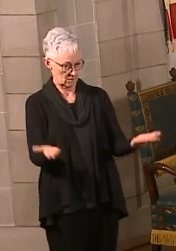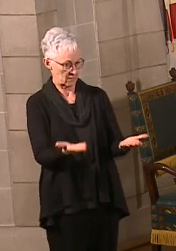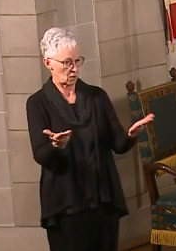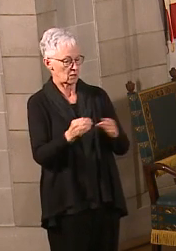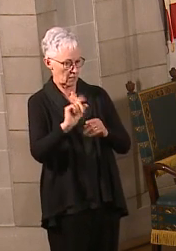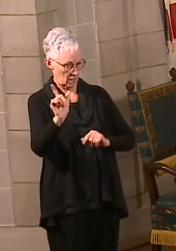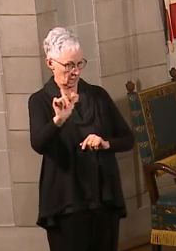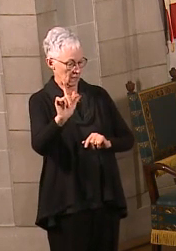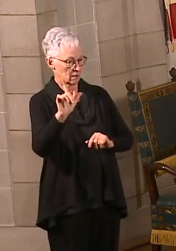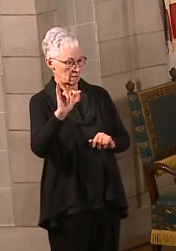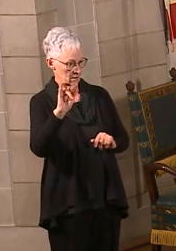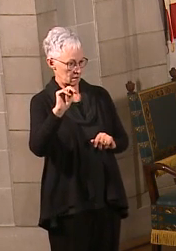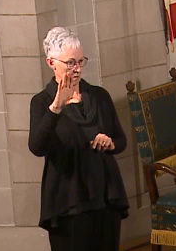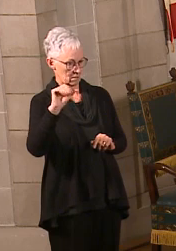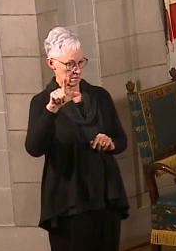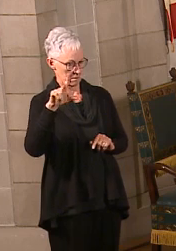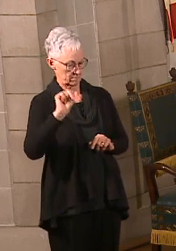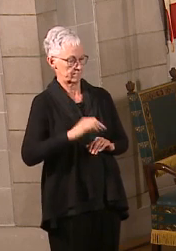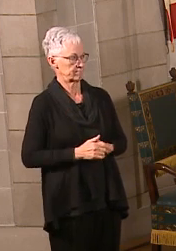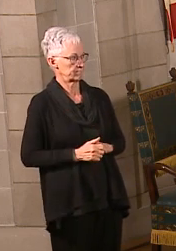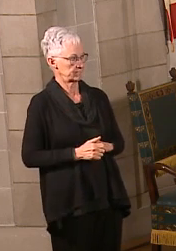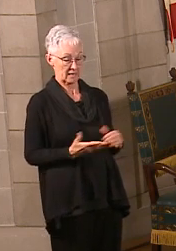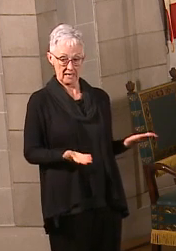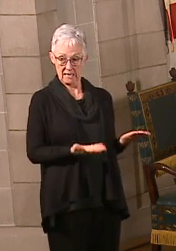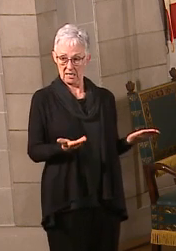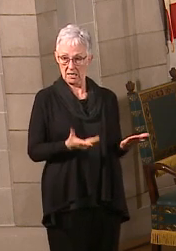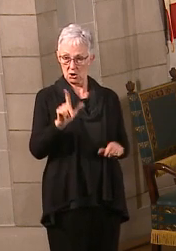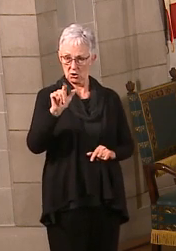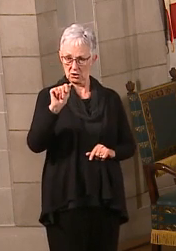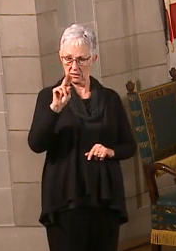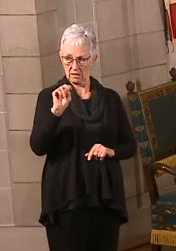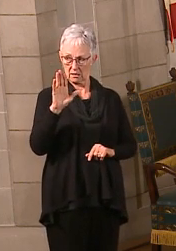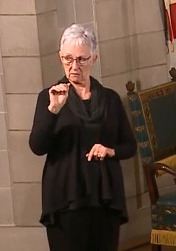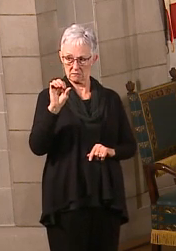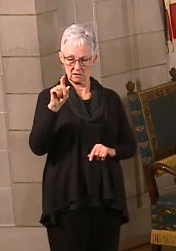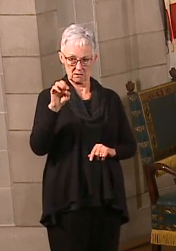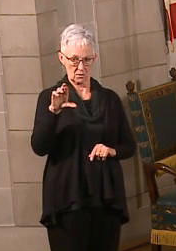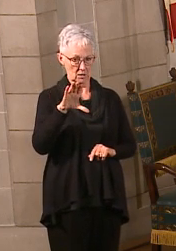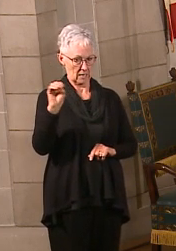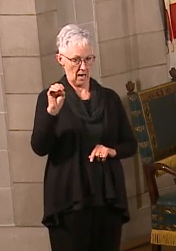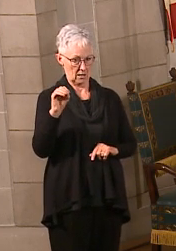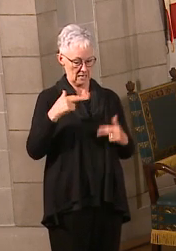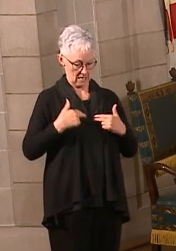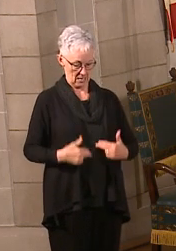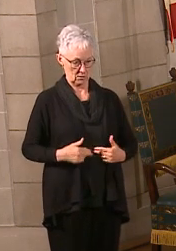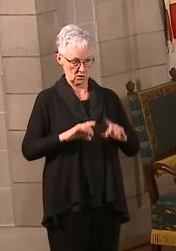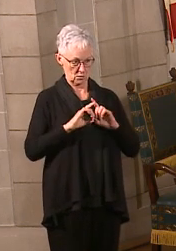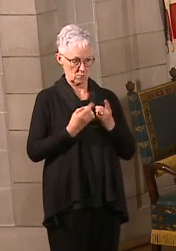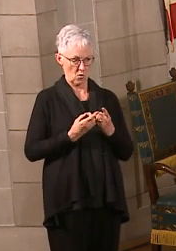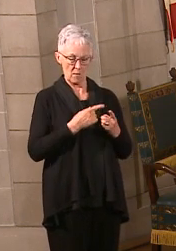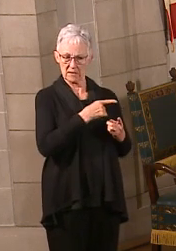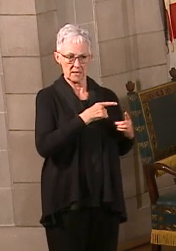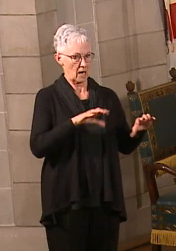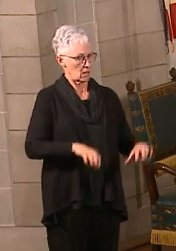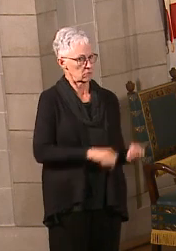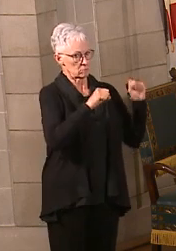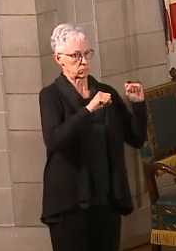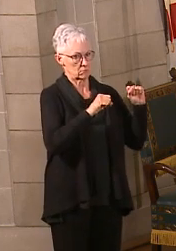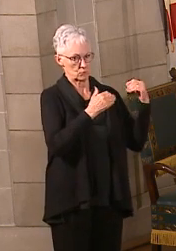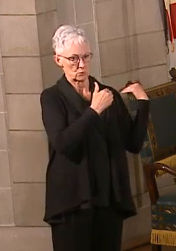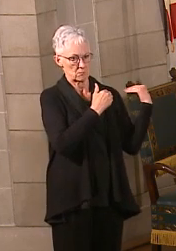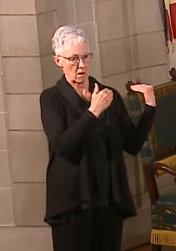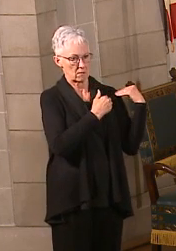department, the Lincoln-Lancaster County Health Department, is leading our efforts to confront this pandemic. And we have had a